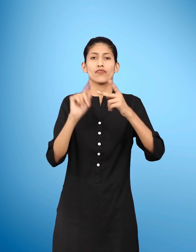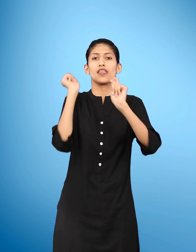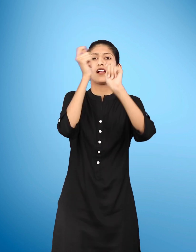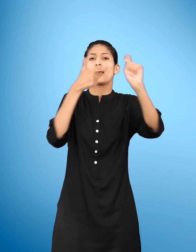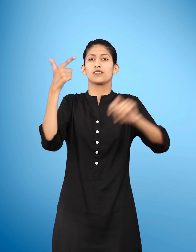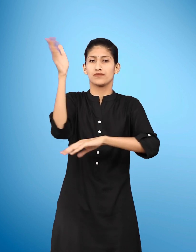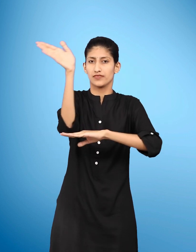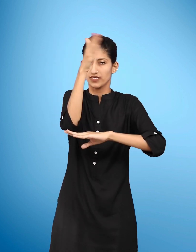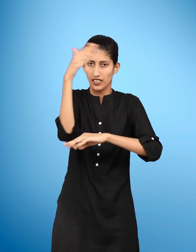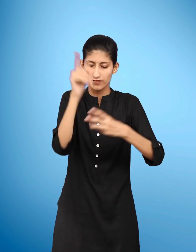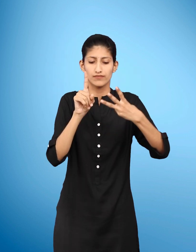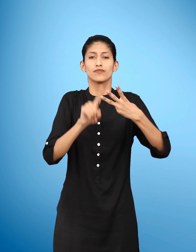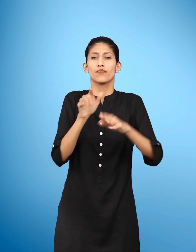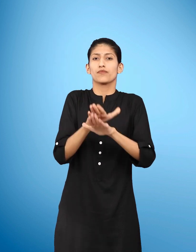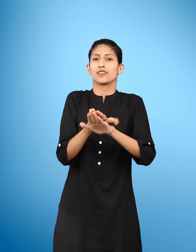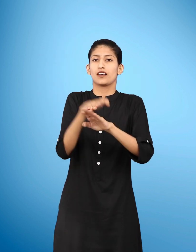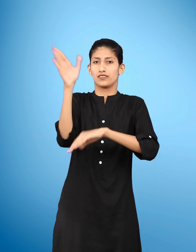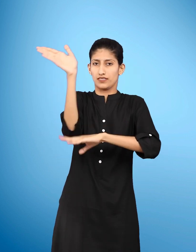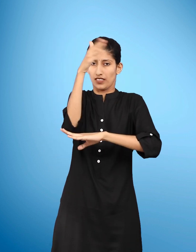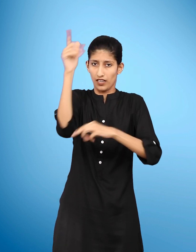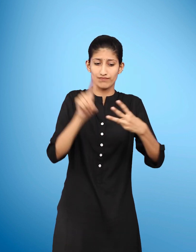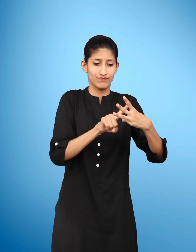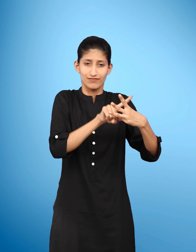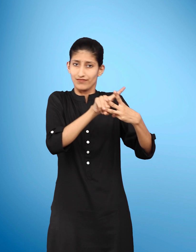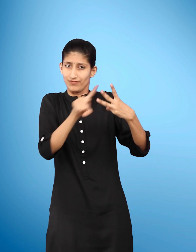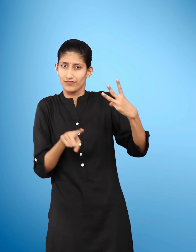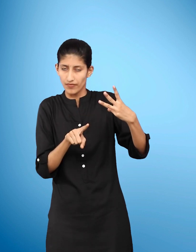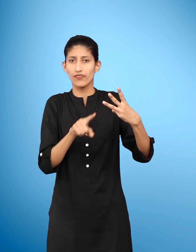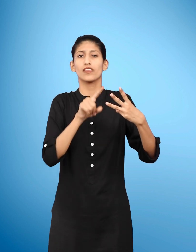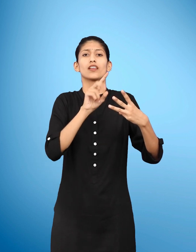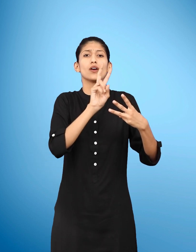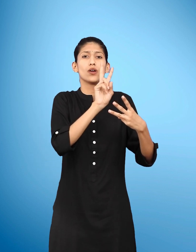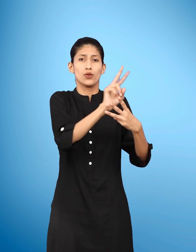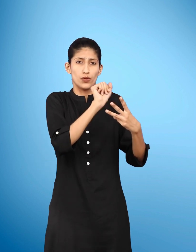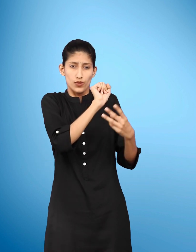had two centers of power, one